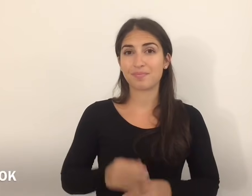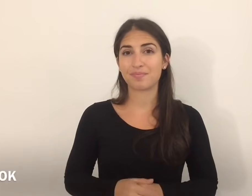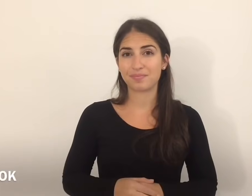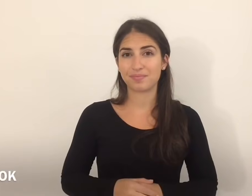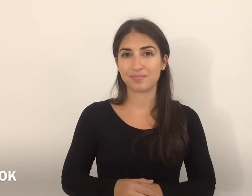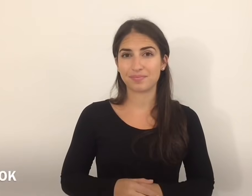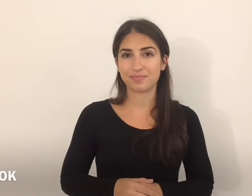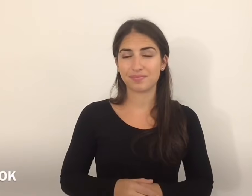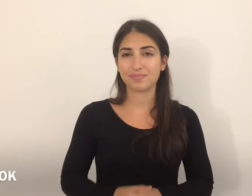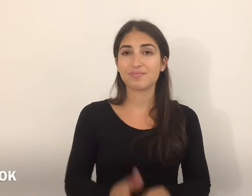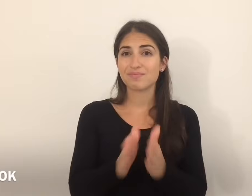Book.